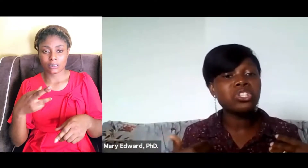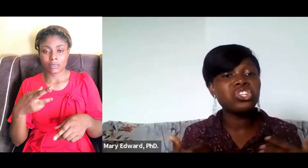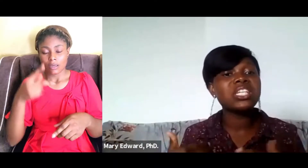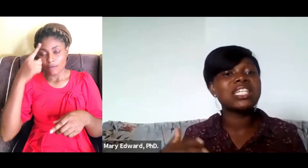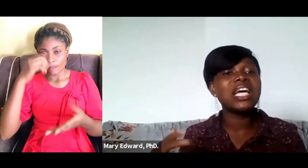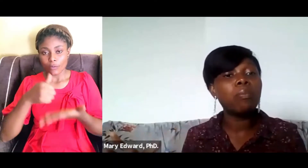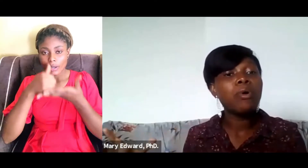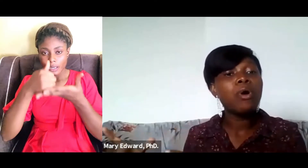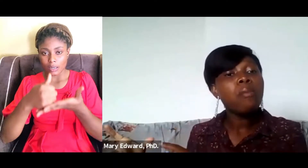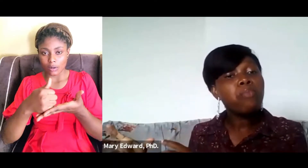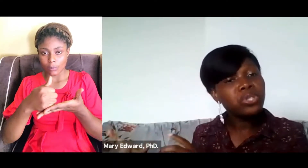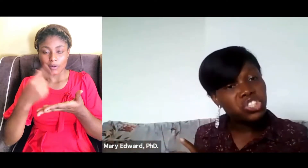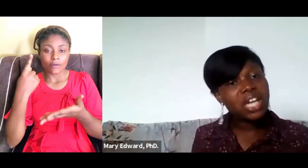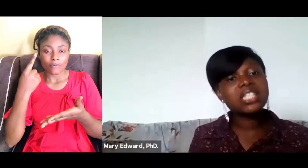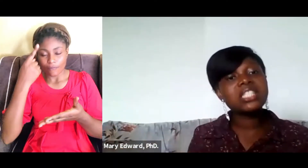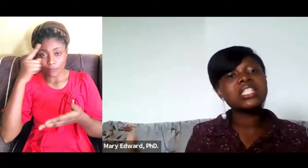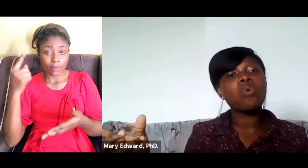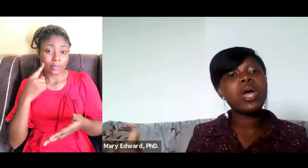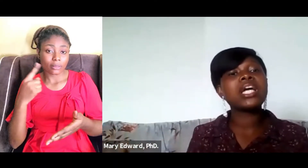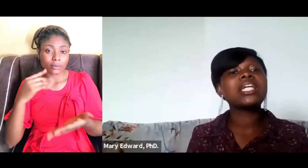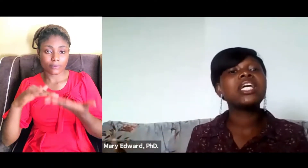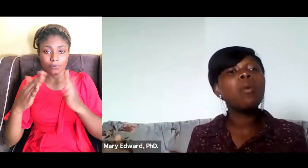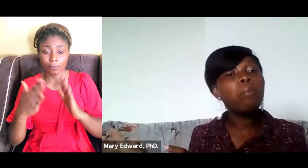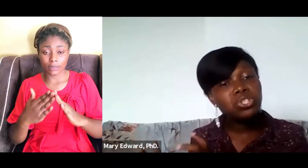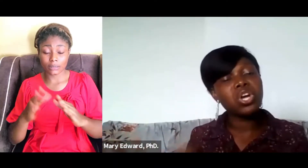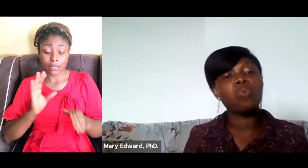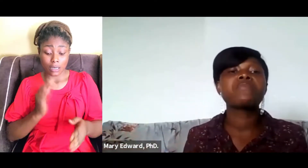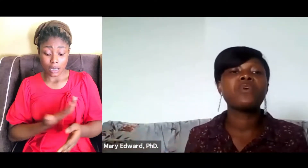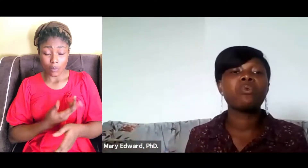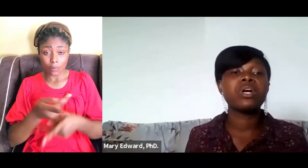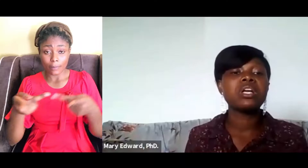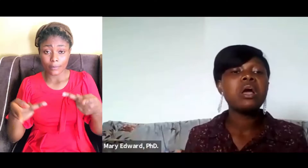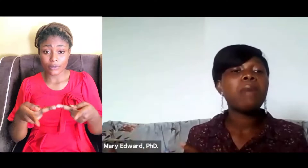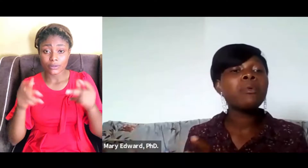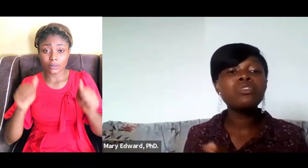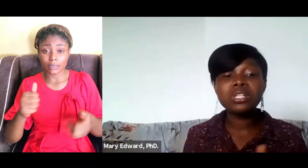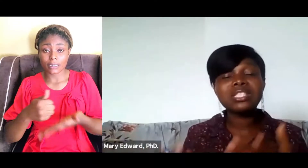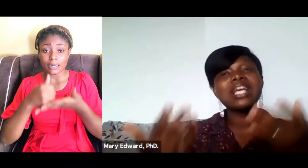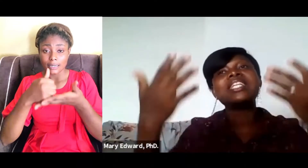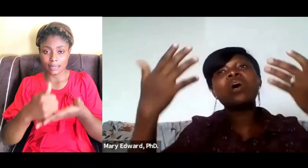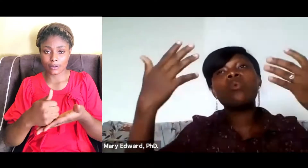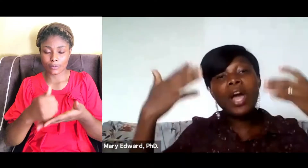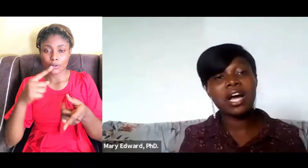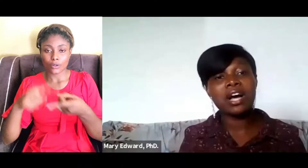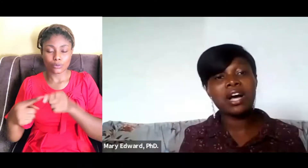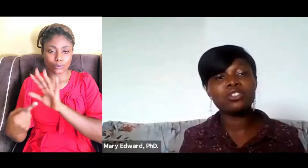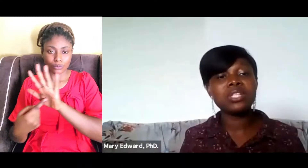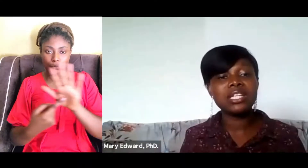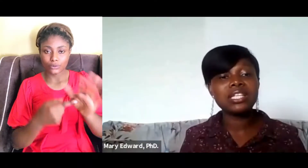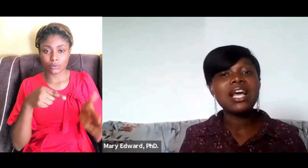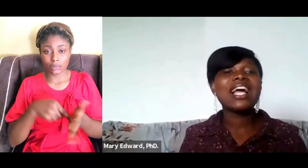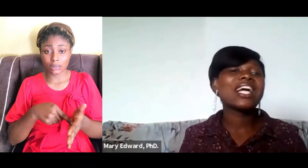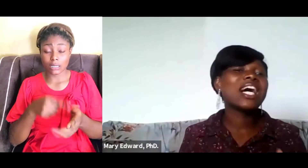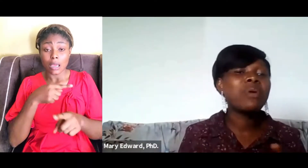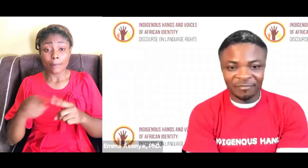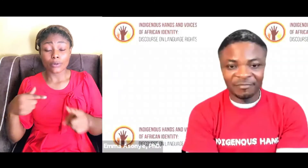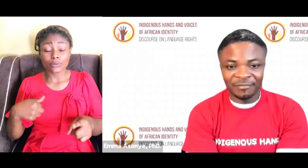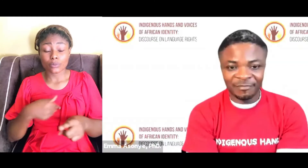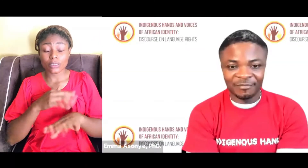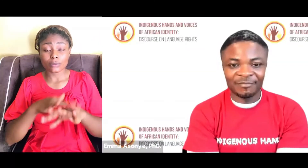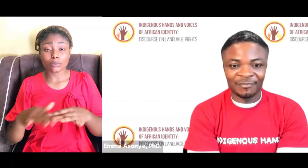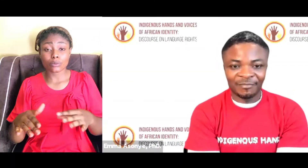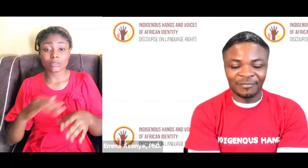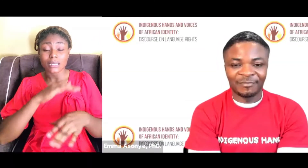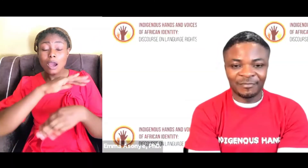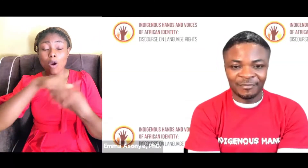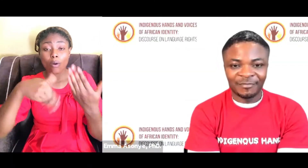our position can help project the work, can help push the work forward. But we do not take the work on our shoulders and carry it